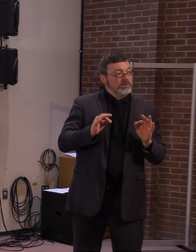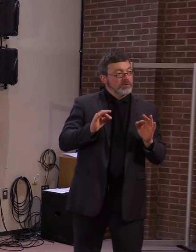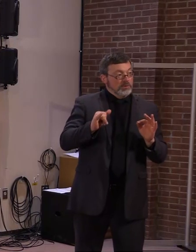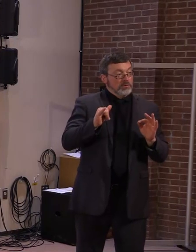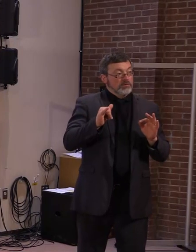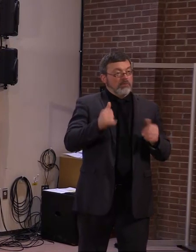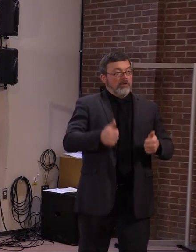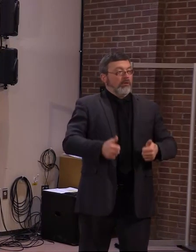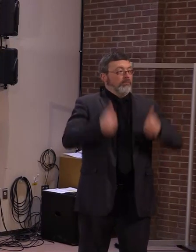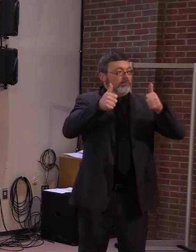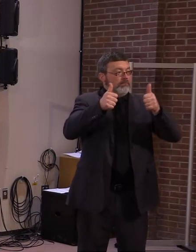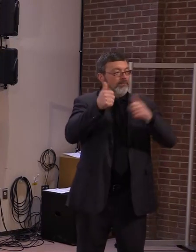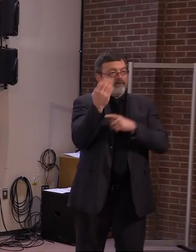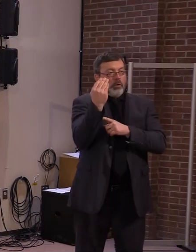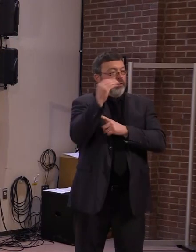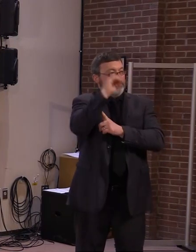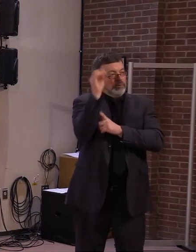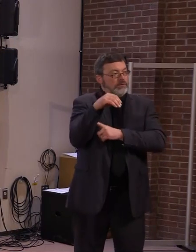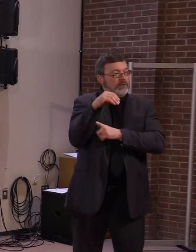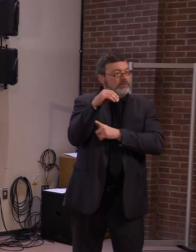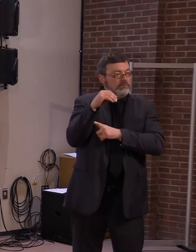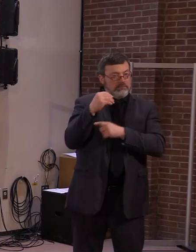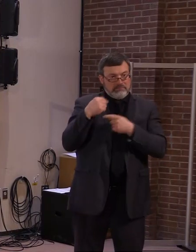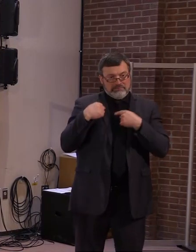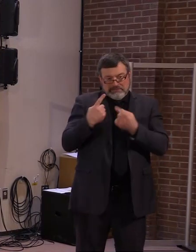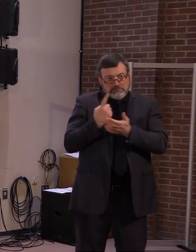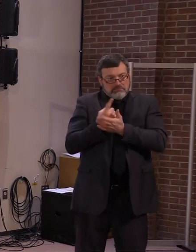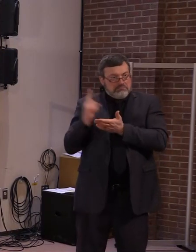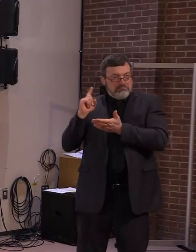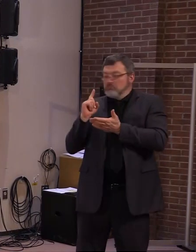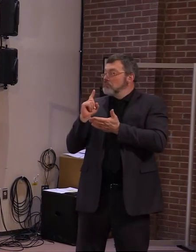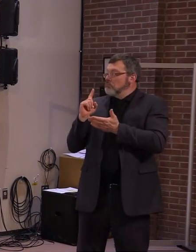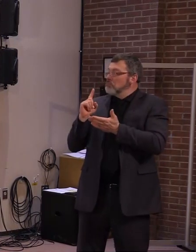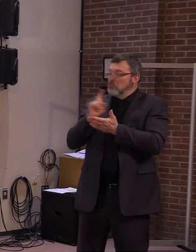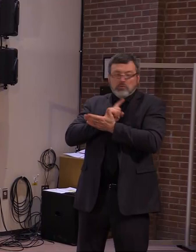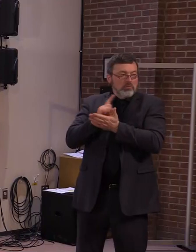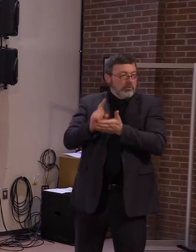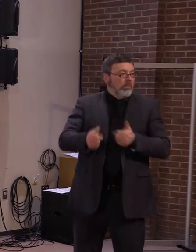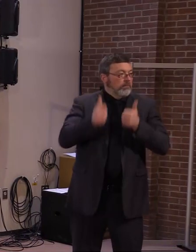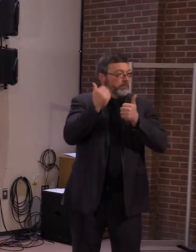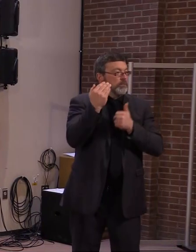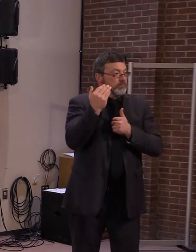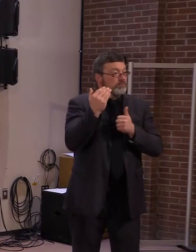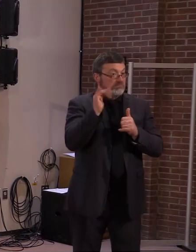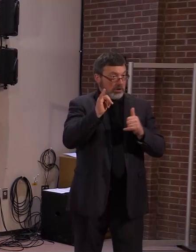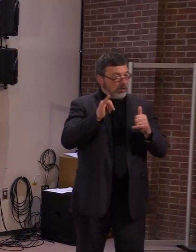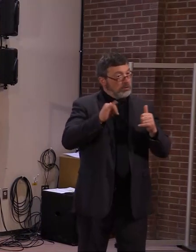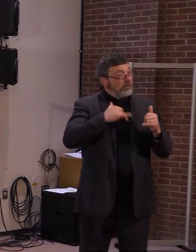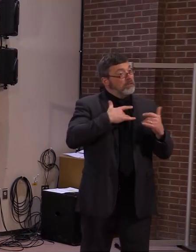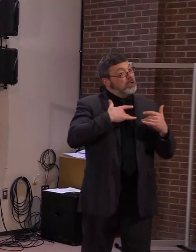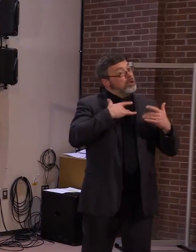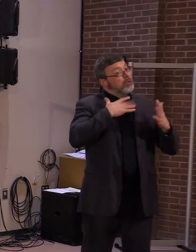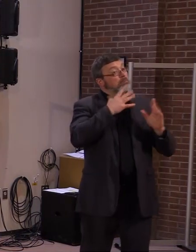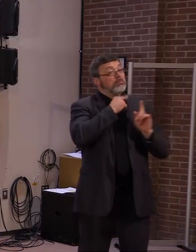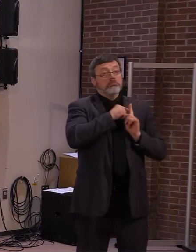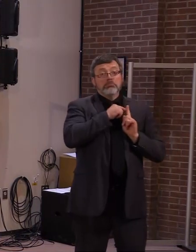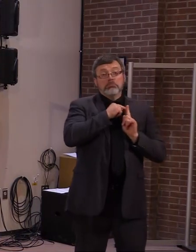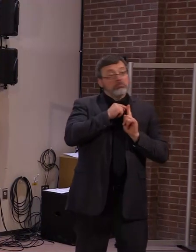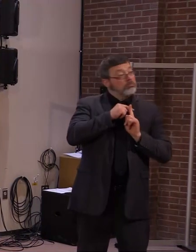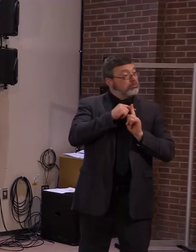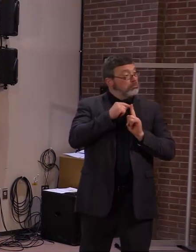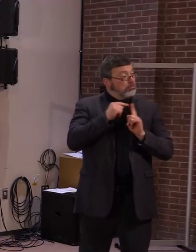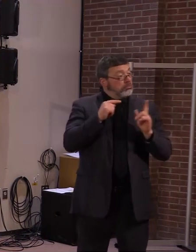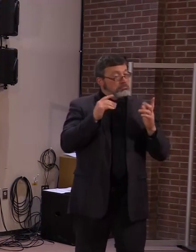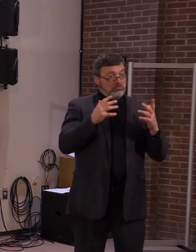week compared to last week. So certainly some good news there. And with that, I'll now turn it over to Secretary French.